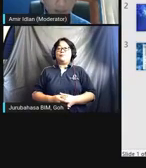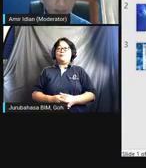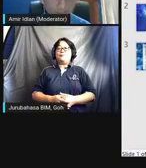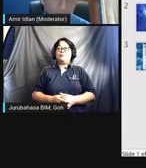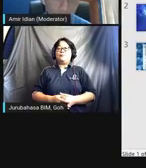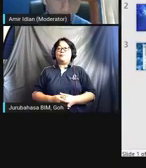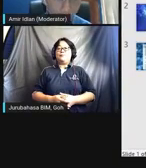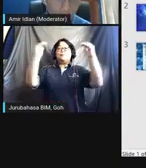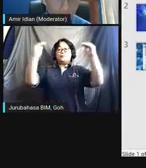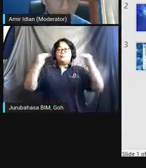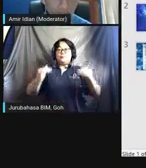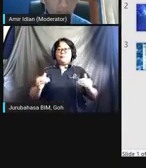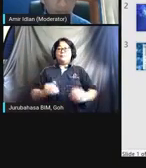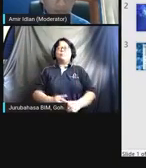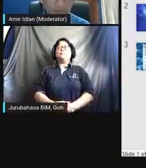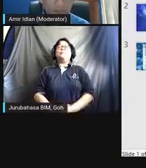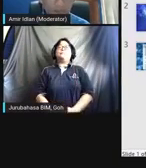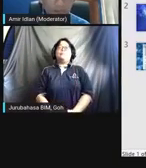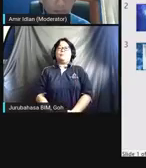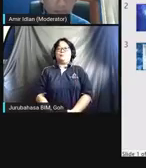Next slide.